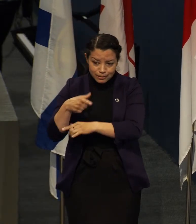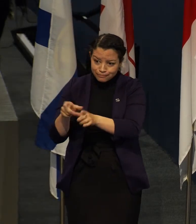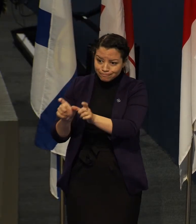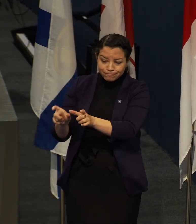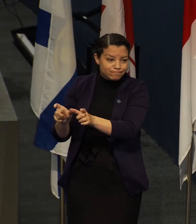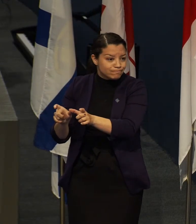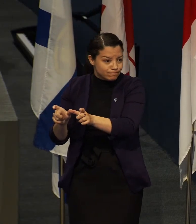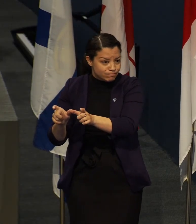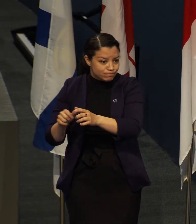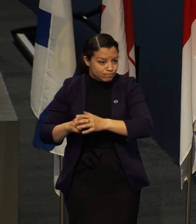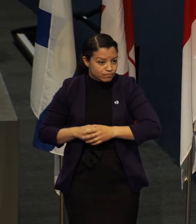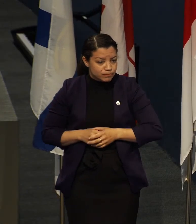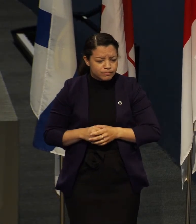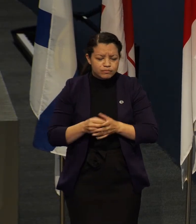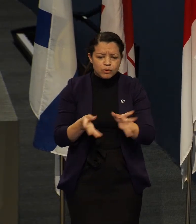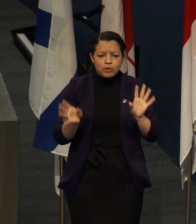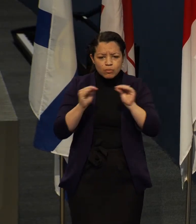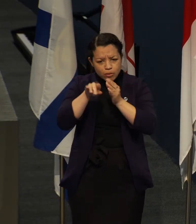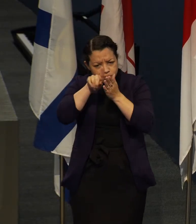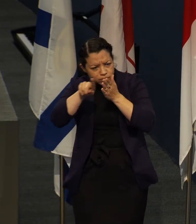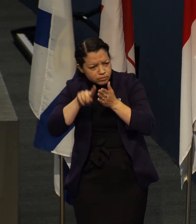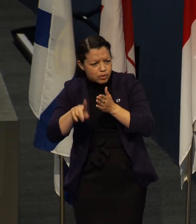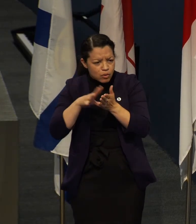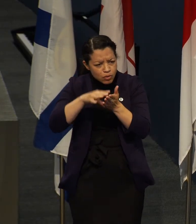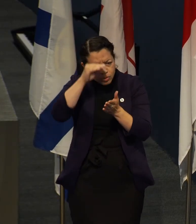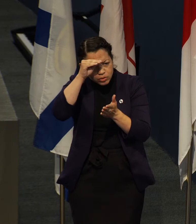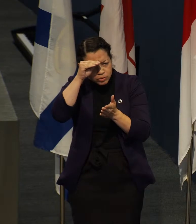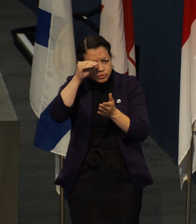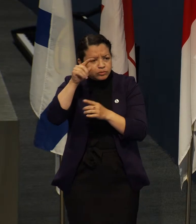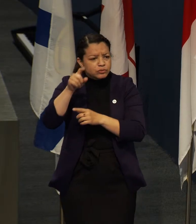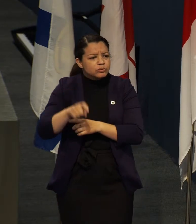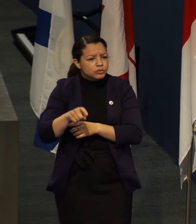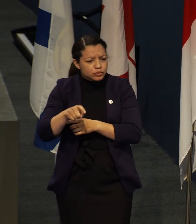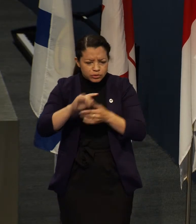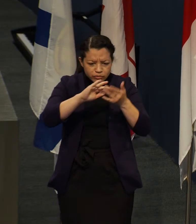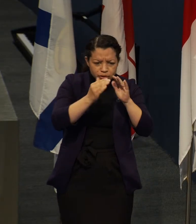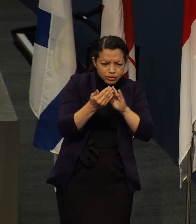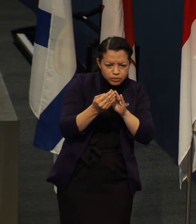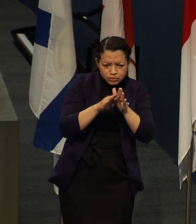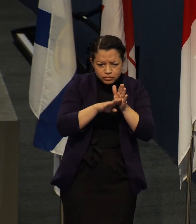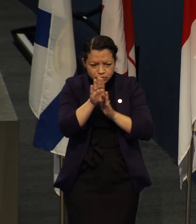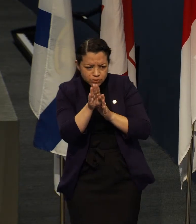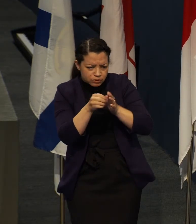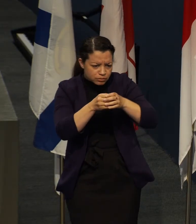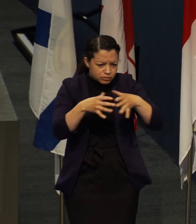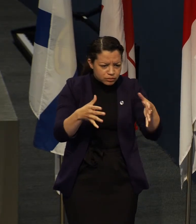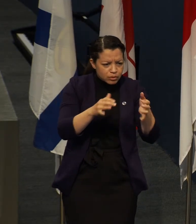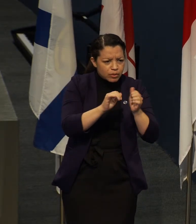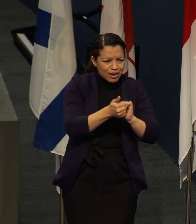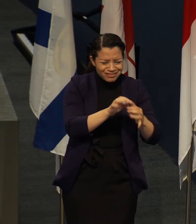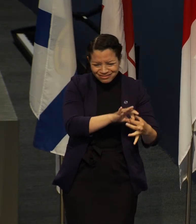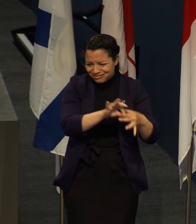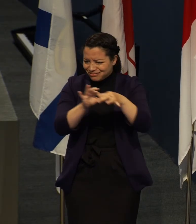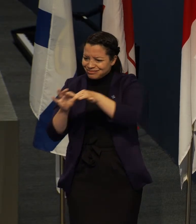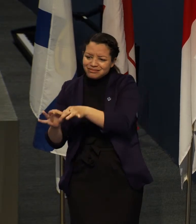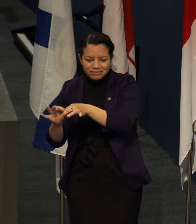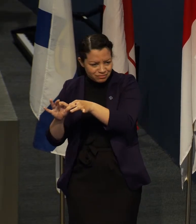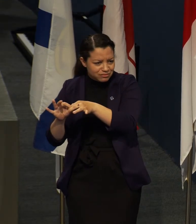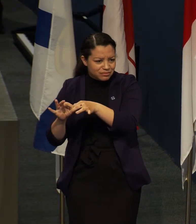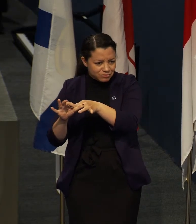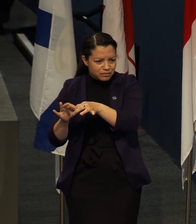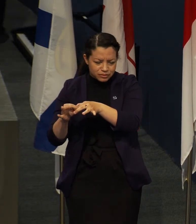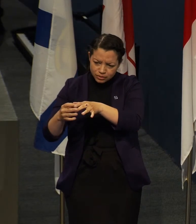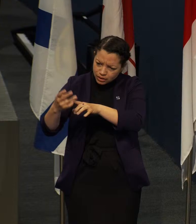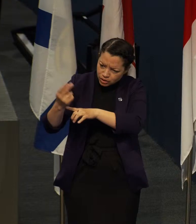from. Let us learn more about how our respective communities were shaped by the historical contributions